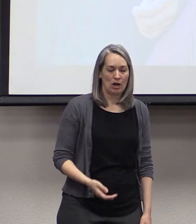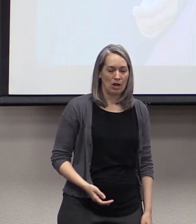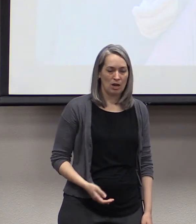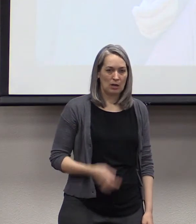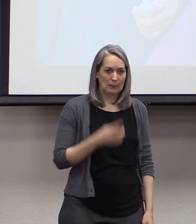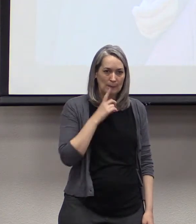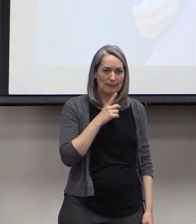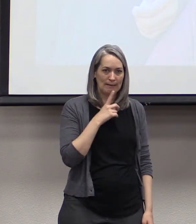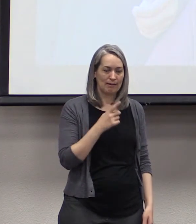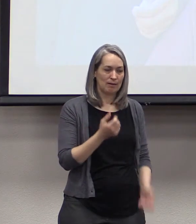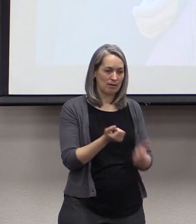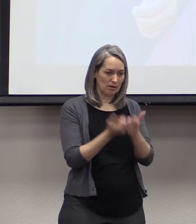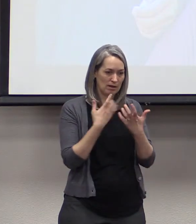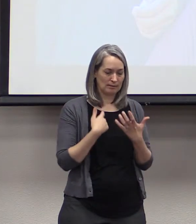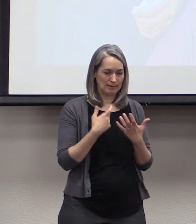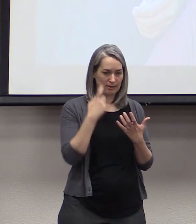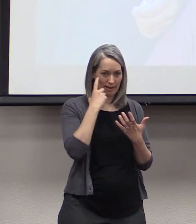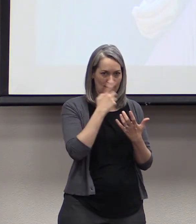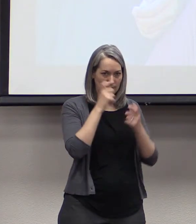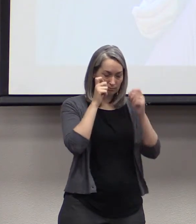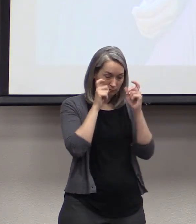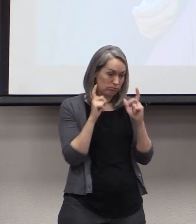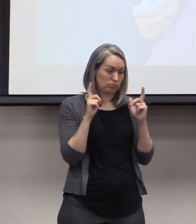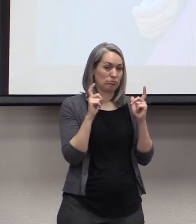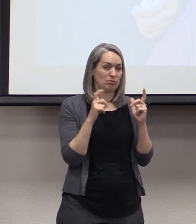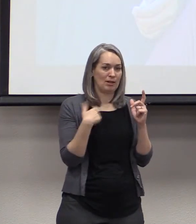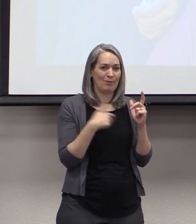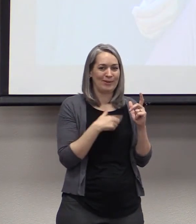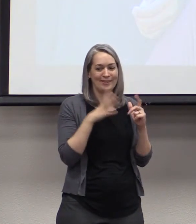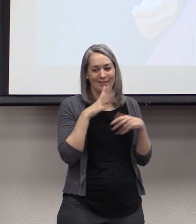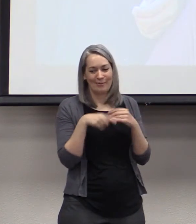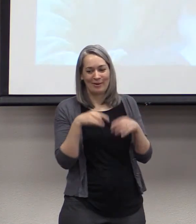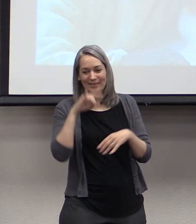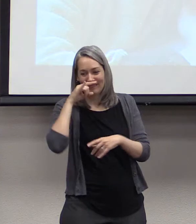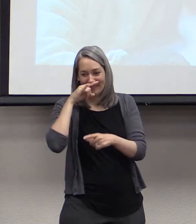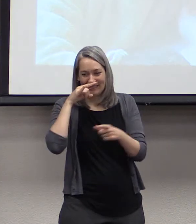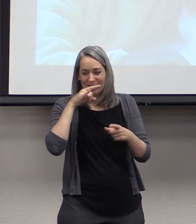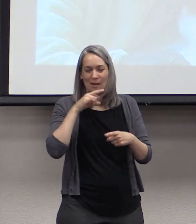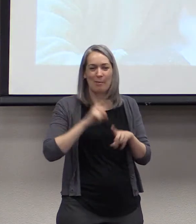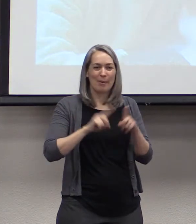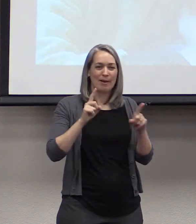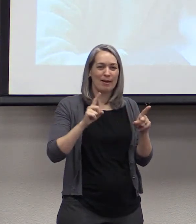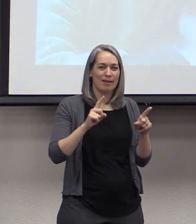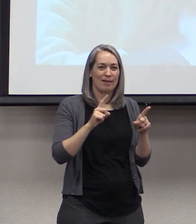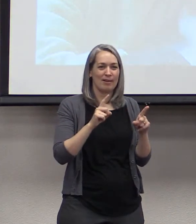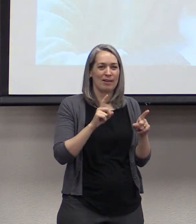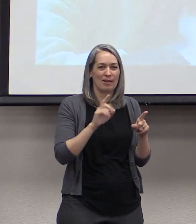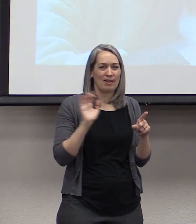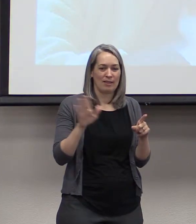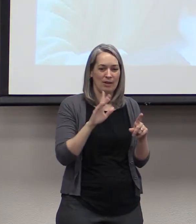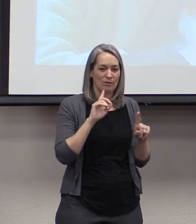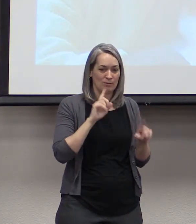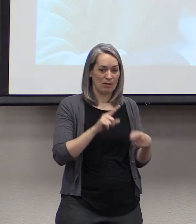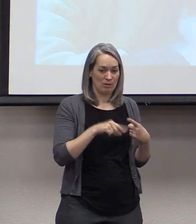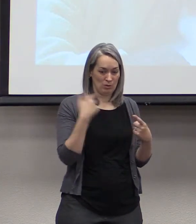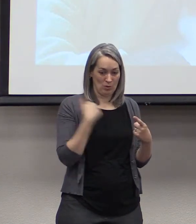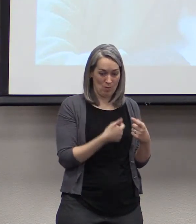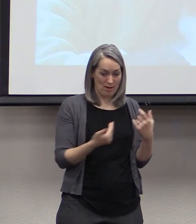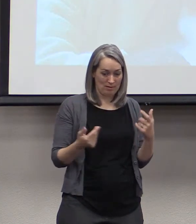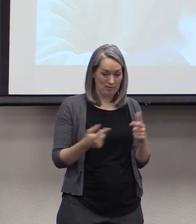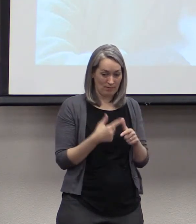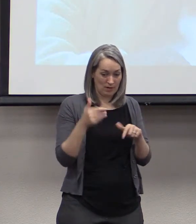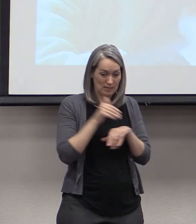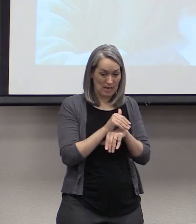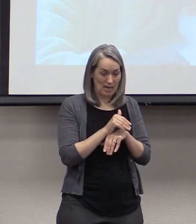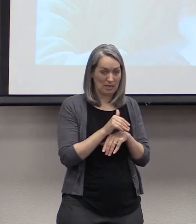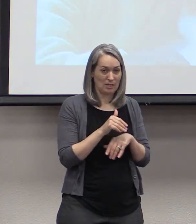eye-opening. I know we kept talking about the kids, but initially their response to us the first night we were there